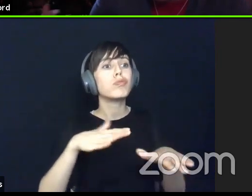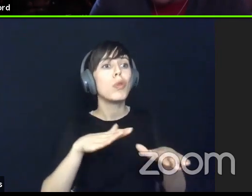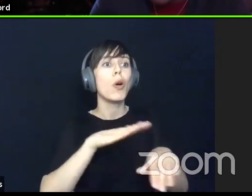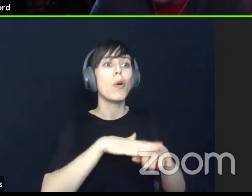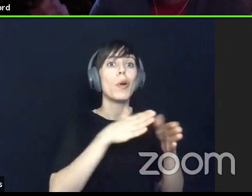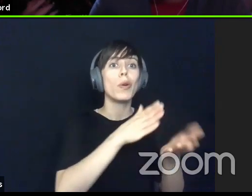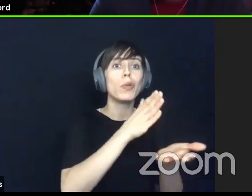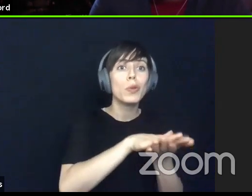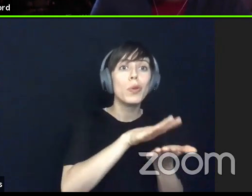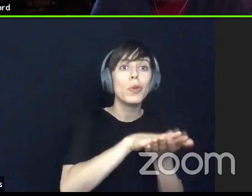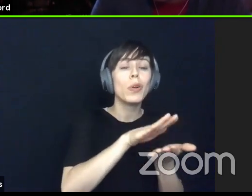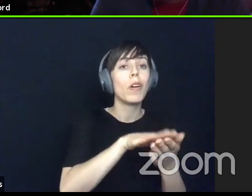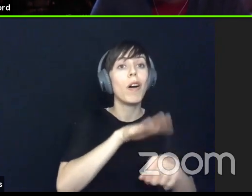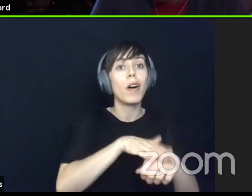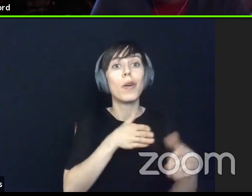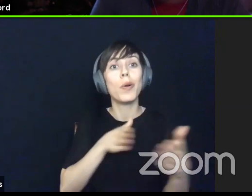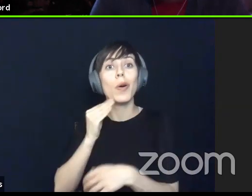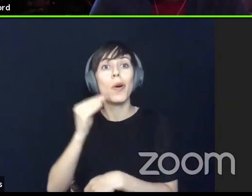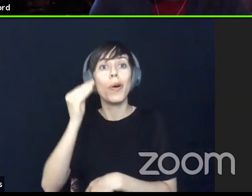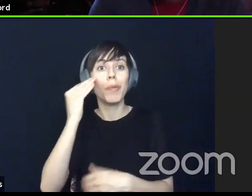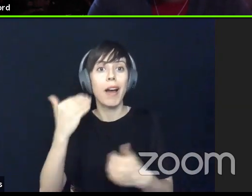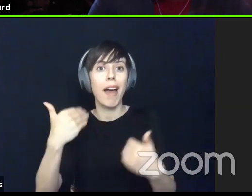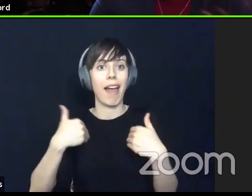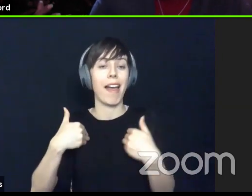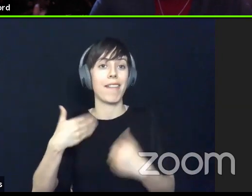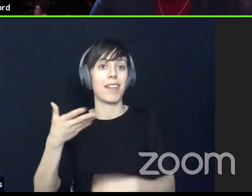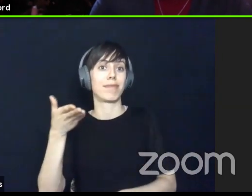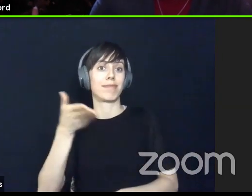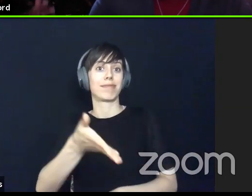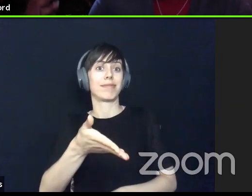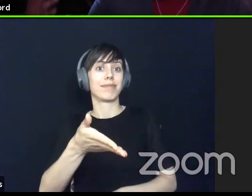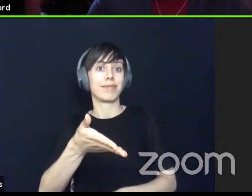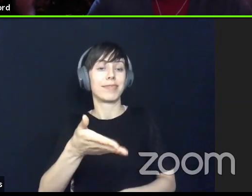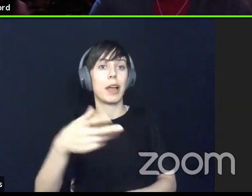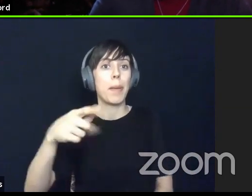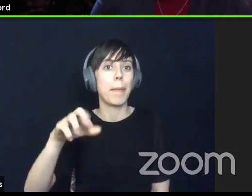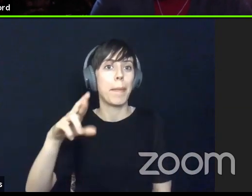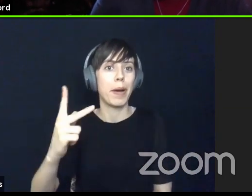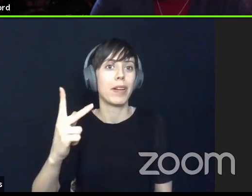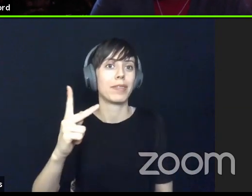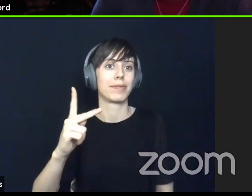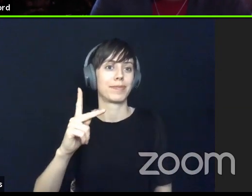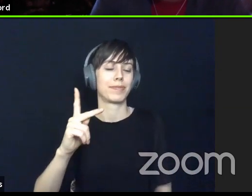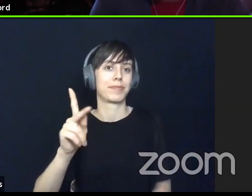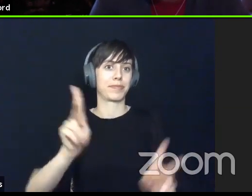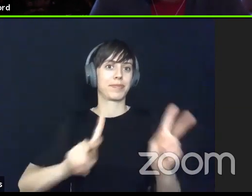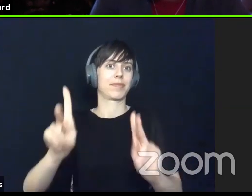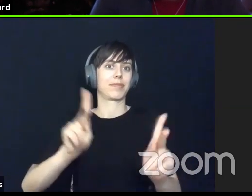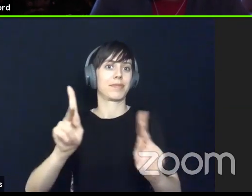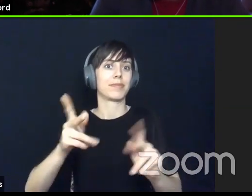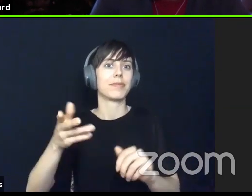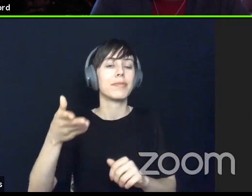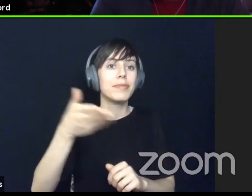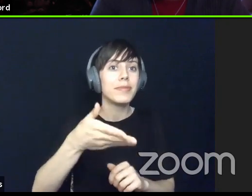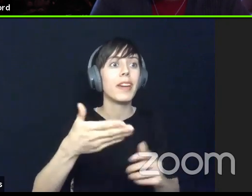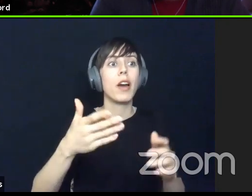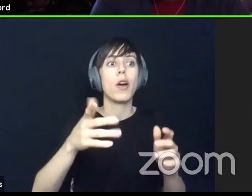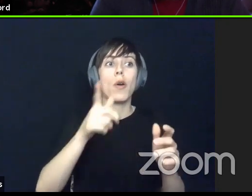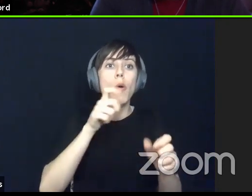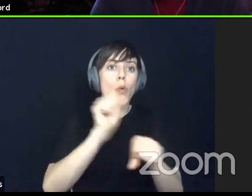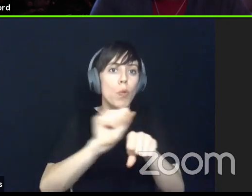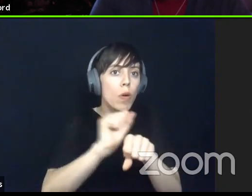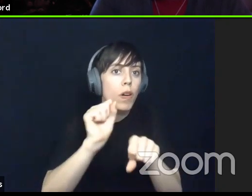parks counselors and support staff there kind of make sure that your relativity to that access was